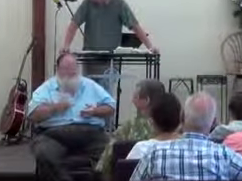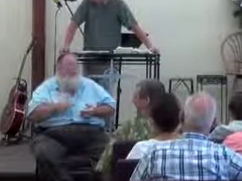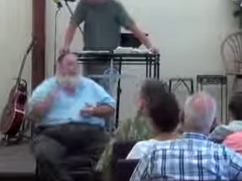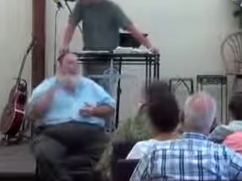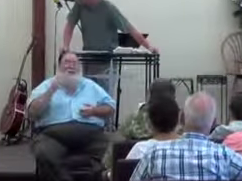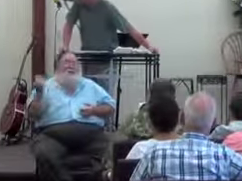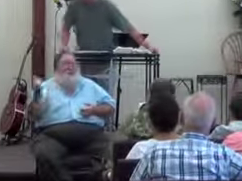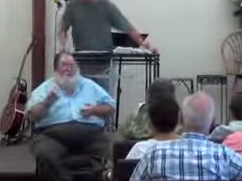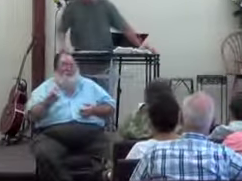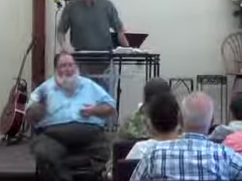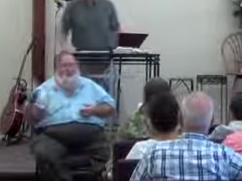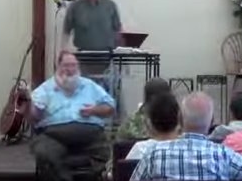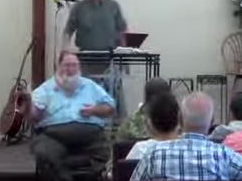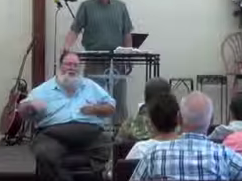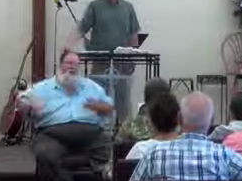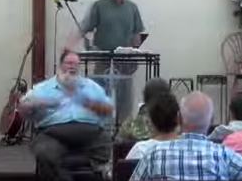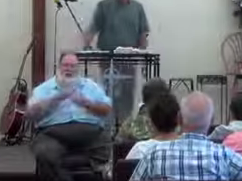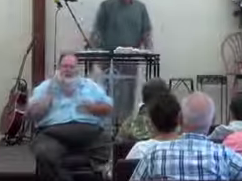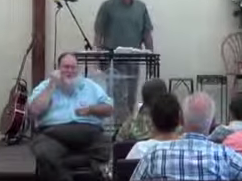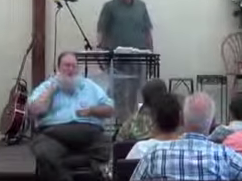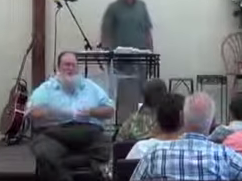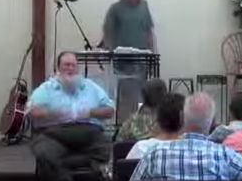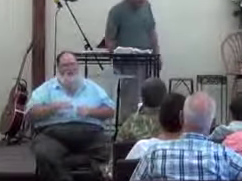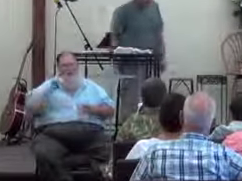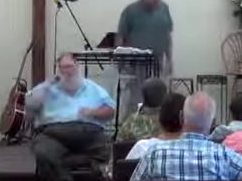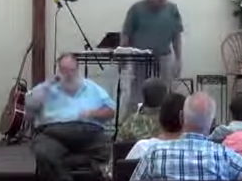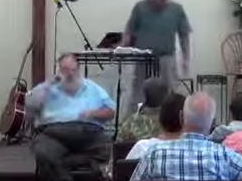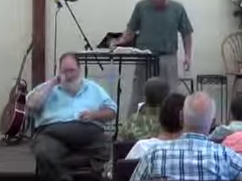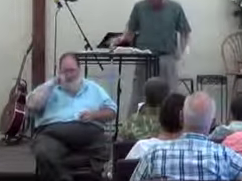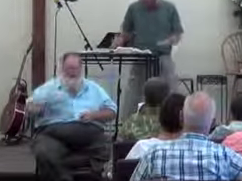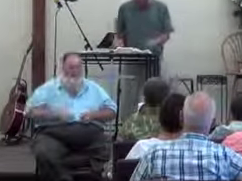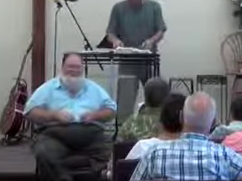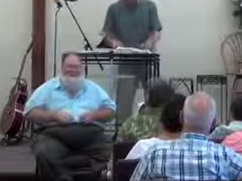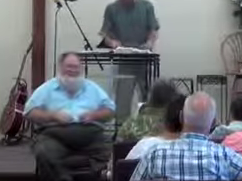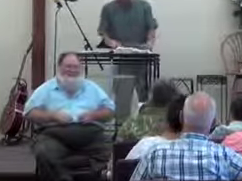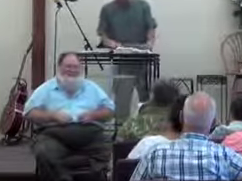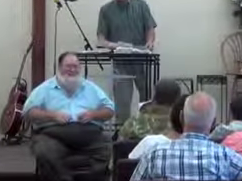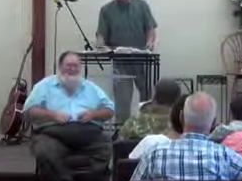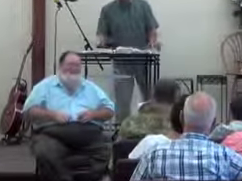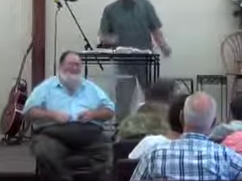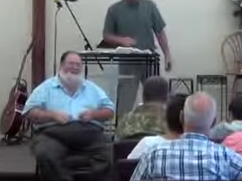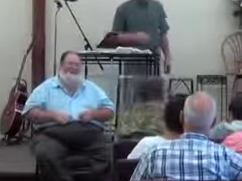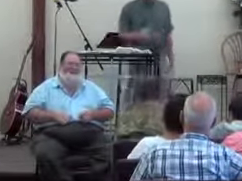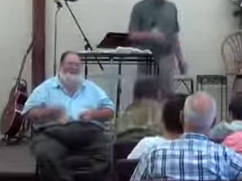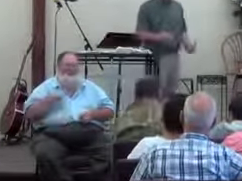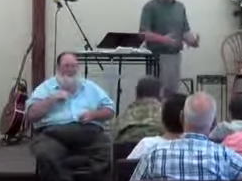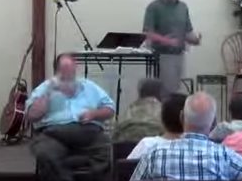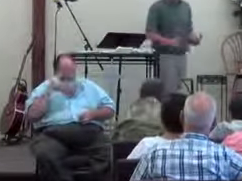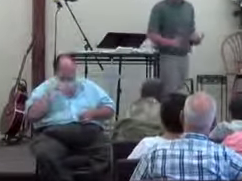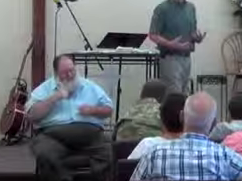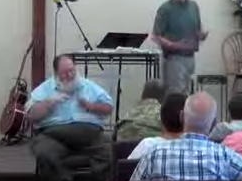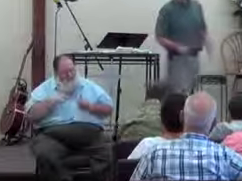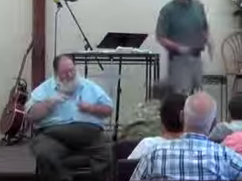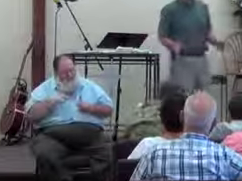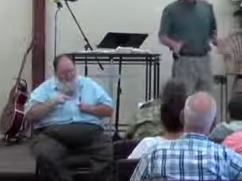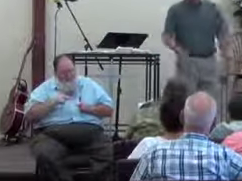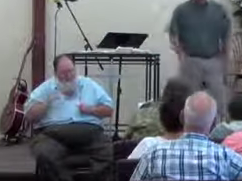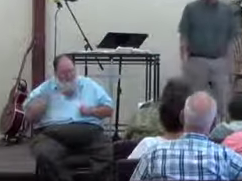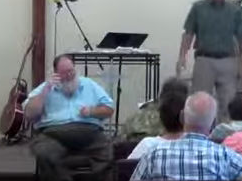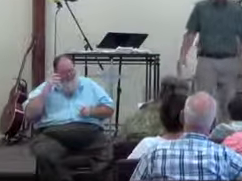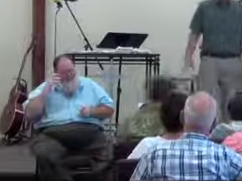We're not even used to thanks anymore. We're not used to it. We think people are crazy. We get caught up in